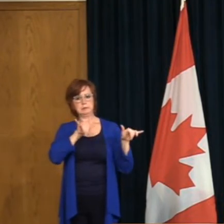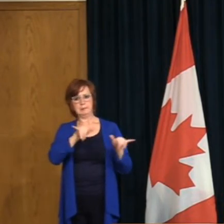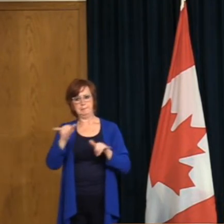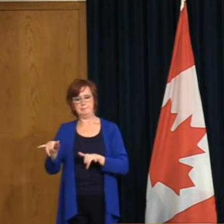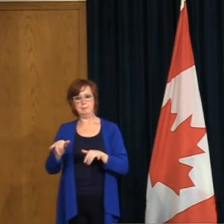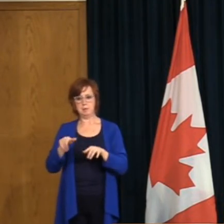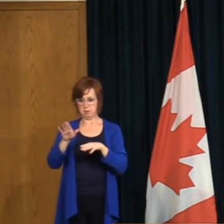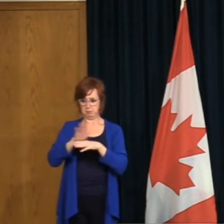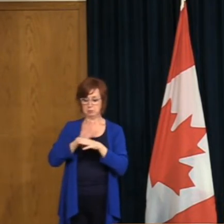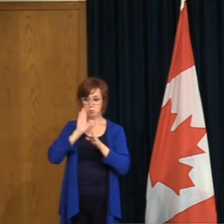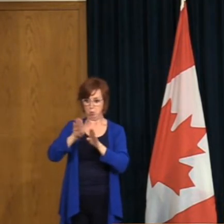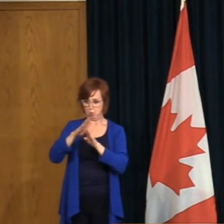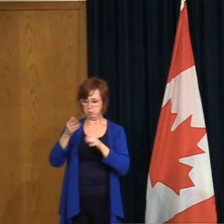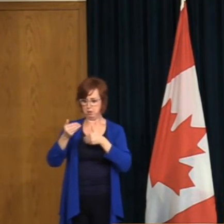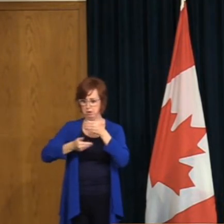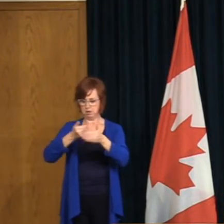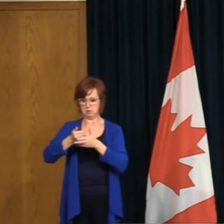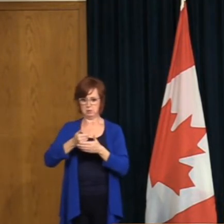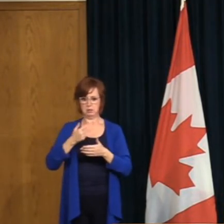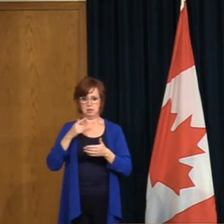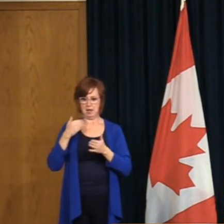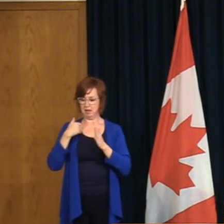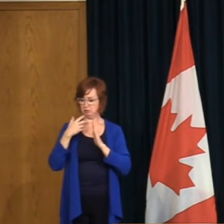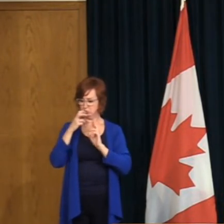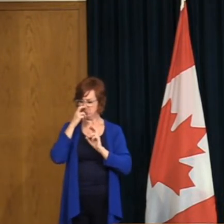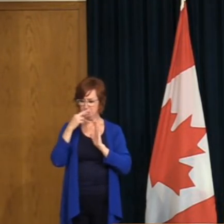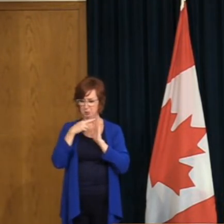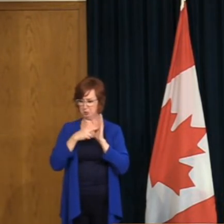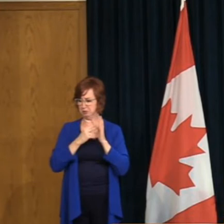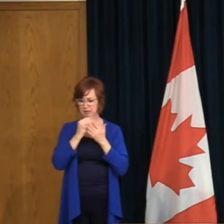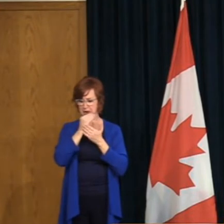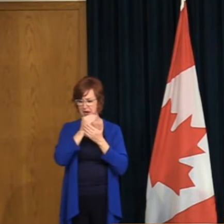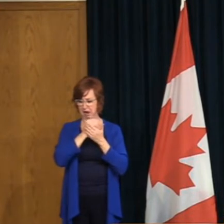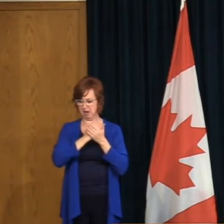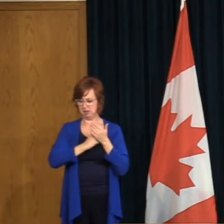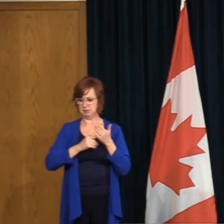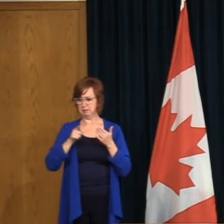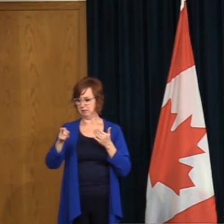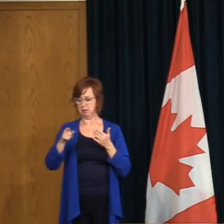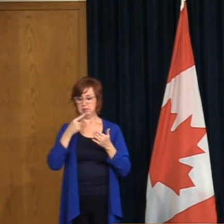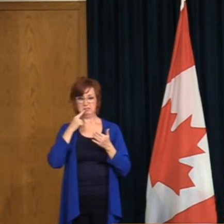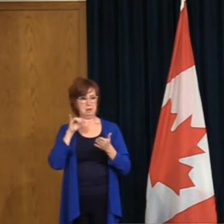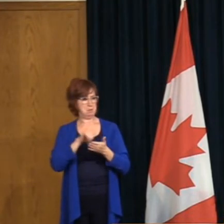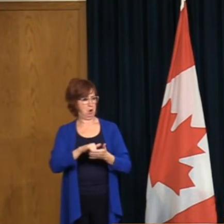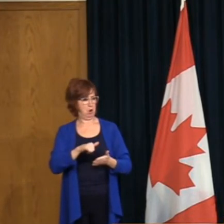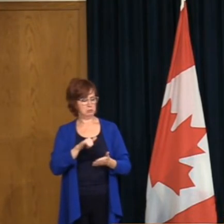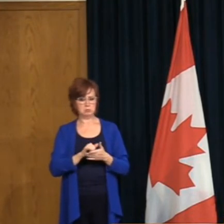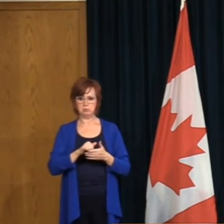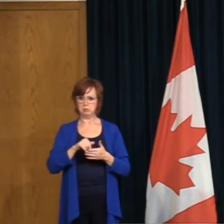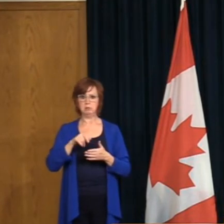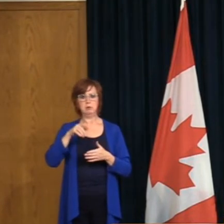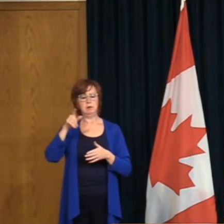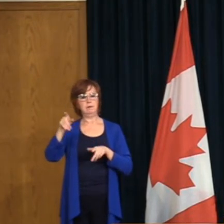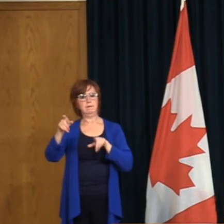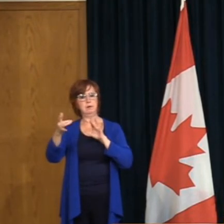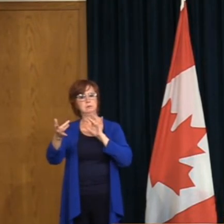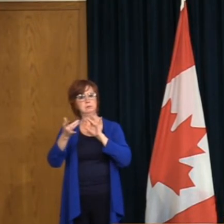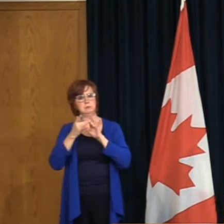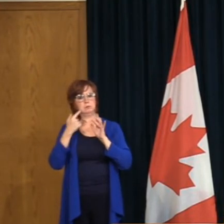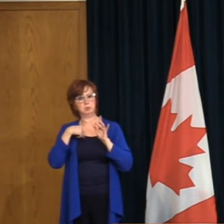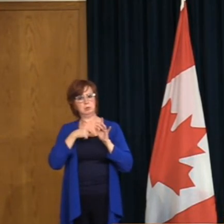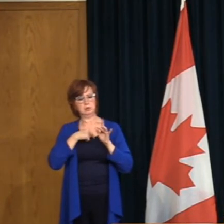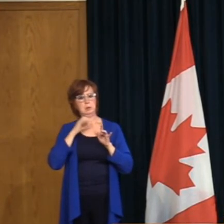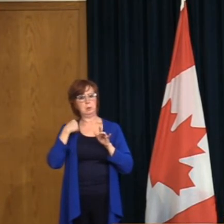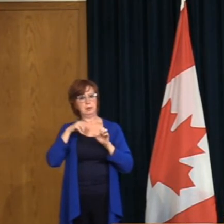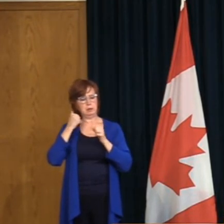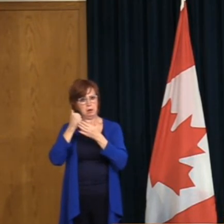have to be applied in a particular layout, whether it's a restaurant or a gym, or as we've seen in the retail environment. Each retail environment is unique in